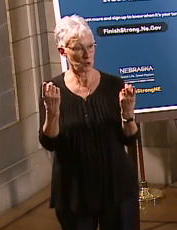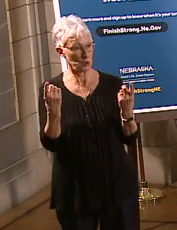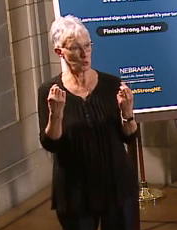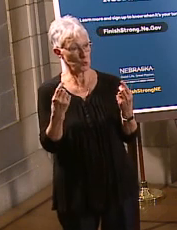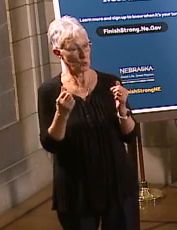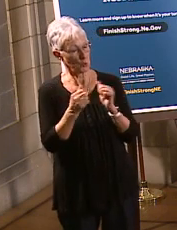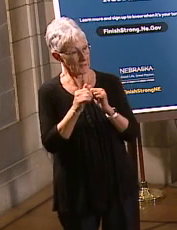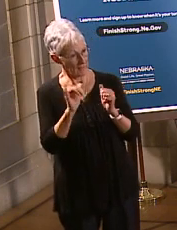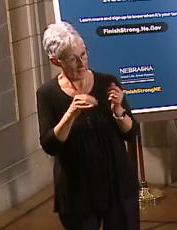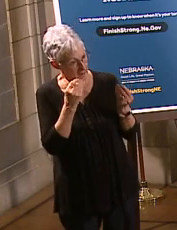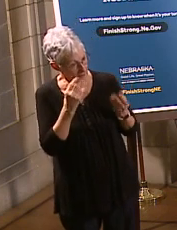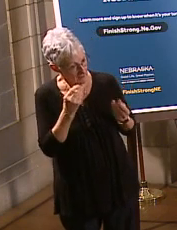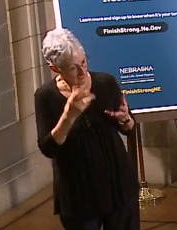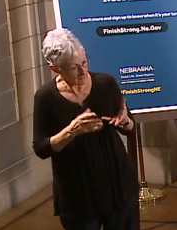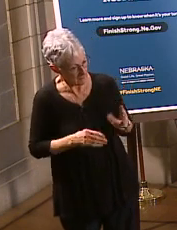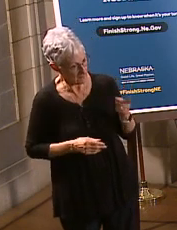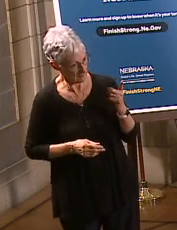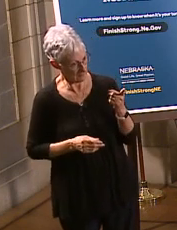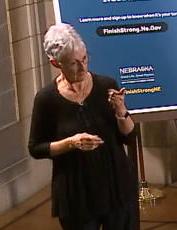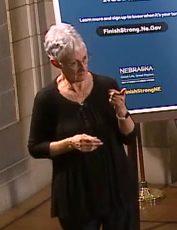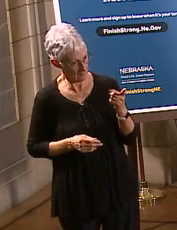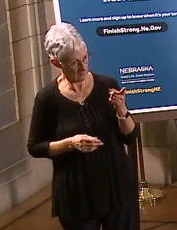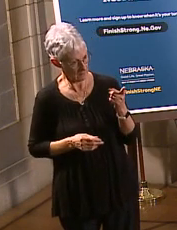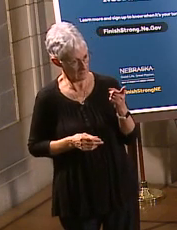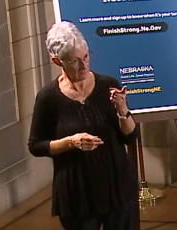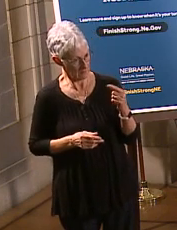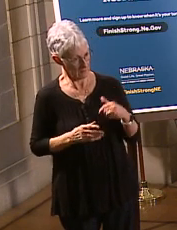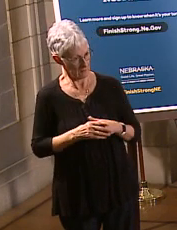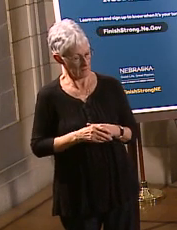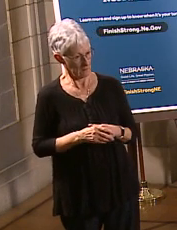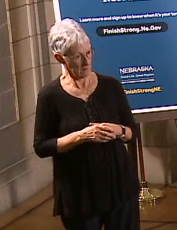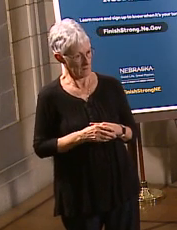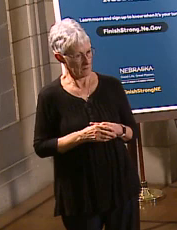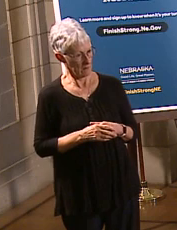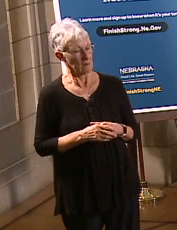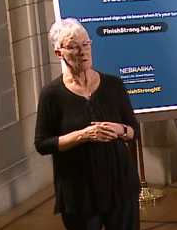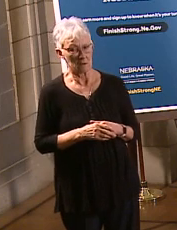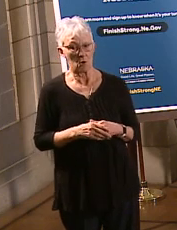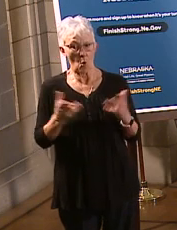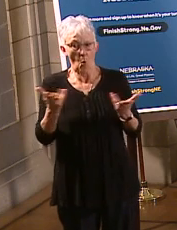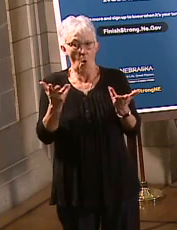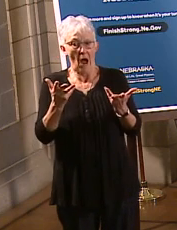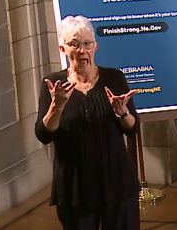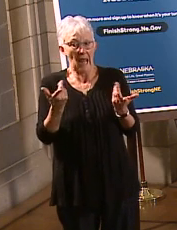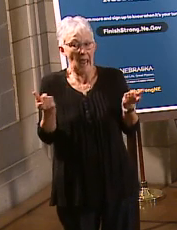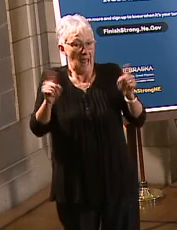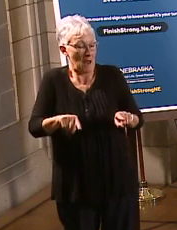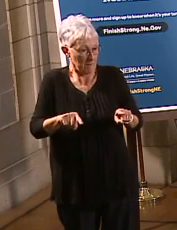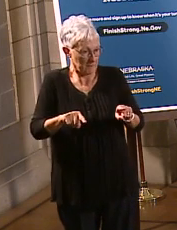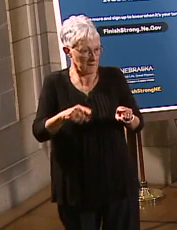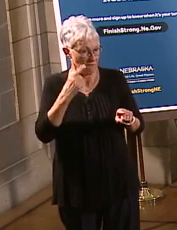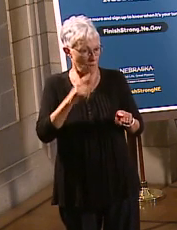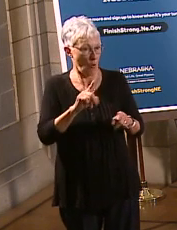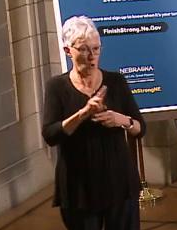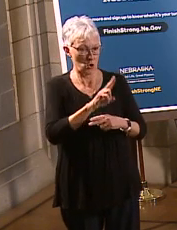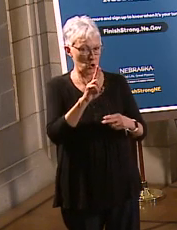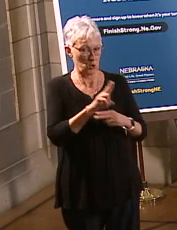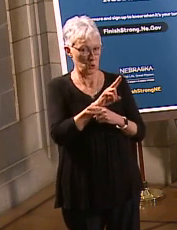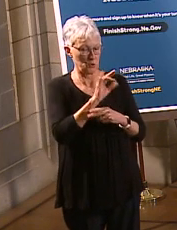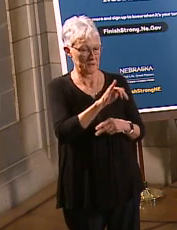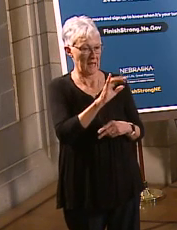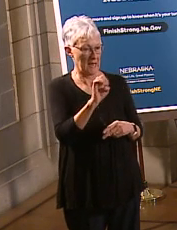have to take some action to allow this E30 to be used? Yes, there would have to be what's called a reed vapor